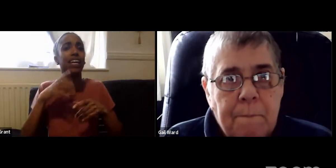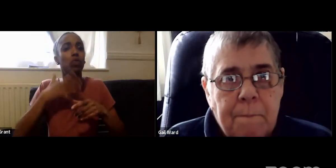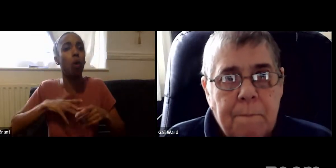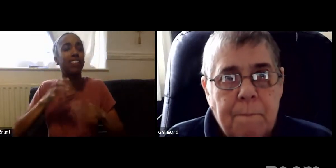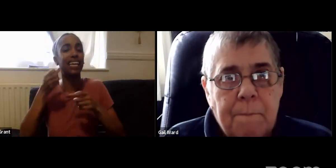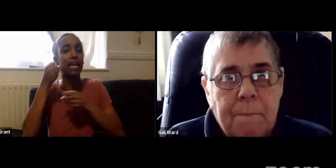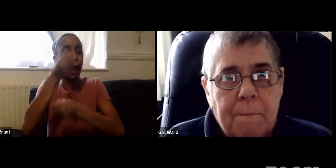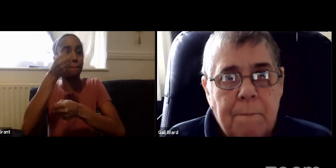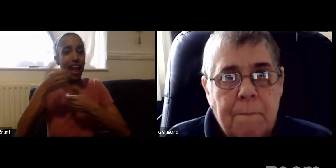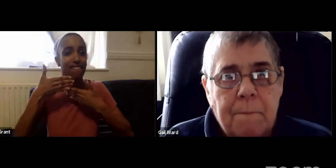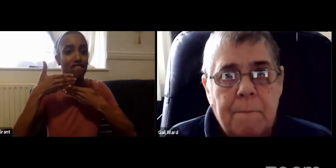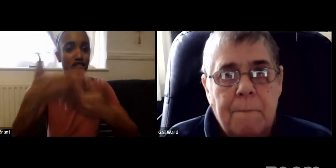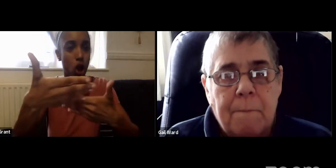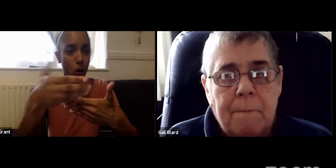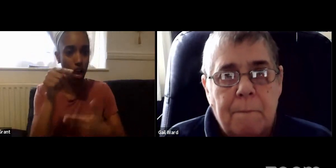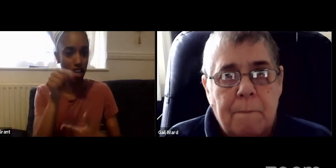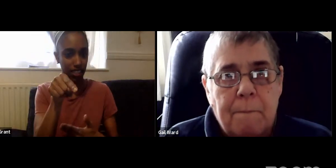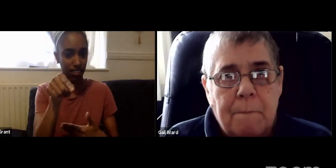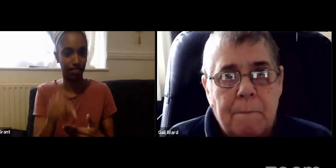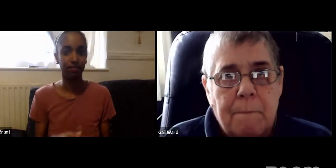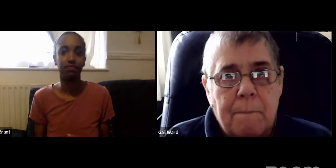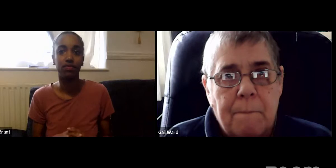So since the COVID-19 outbreak,